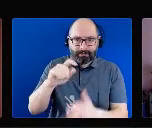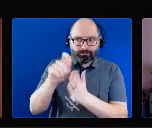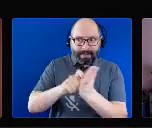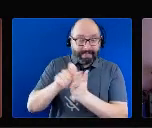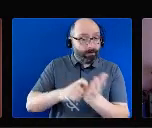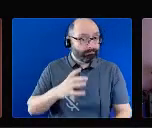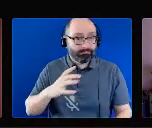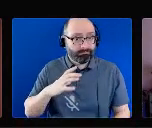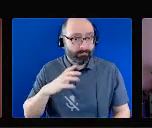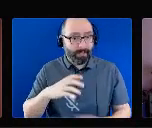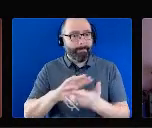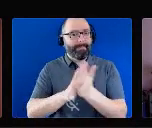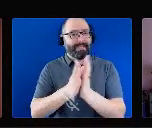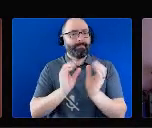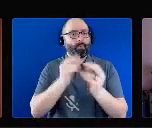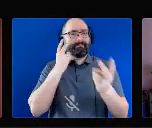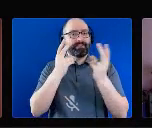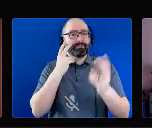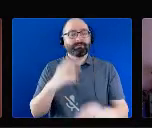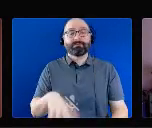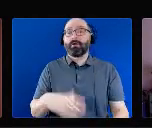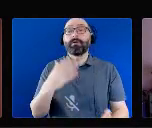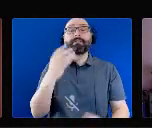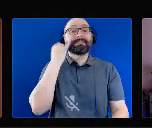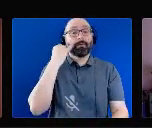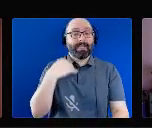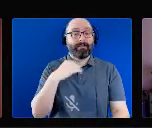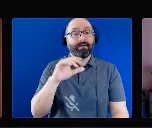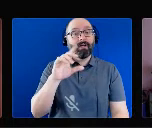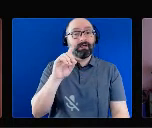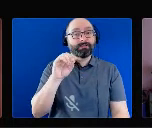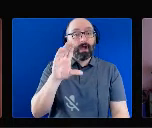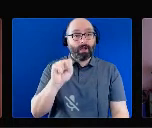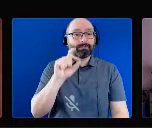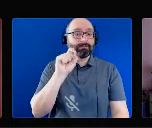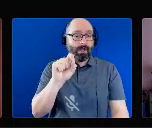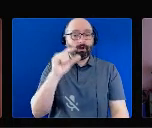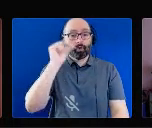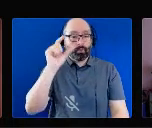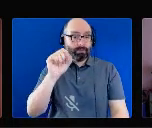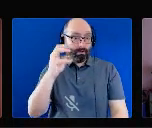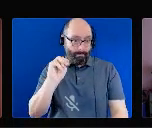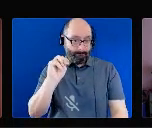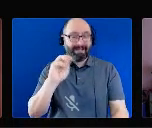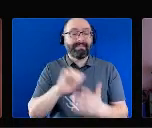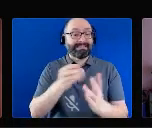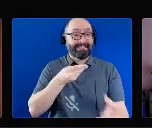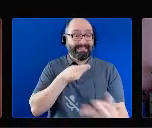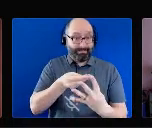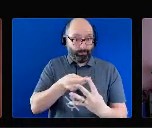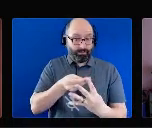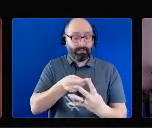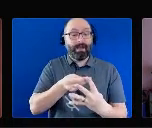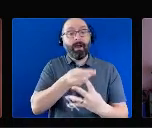have docs.google.com, and that's the input. And as output, we want